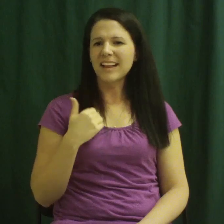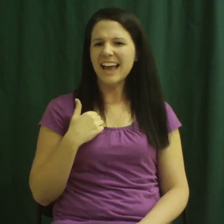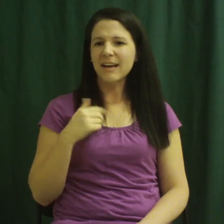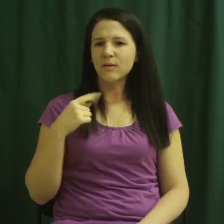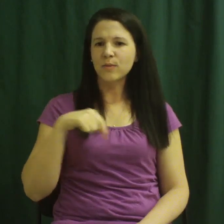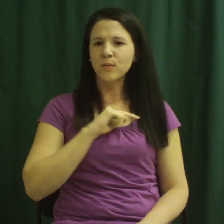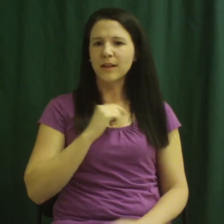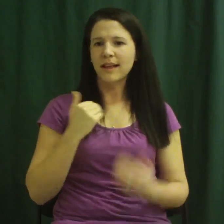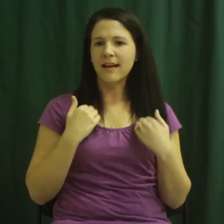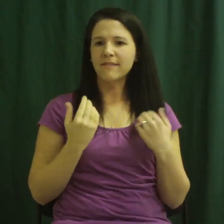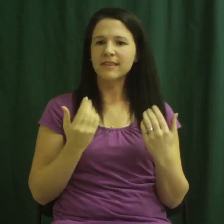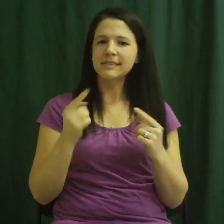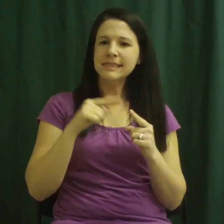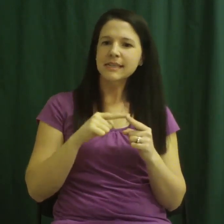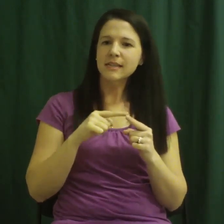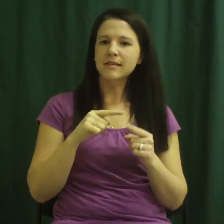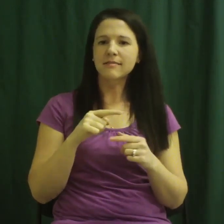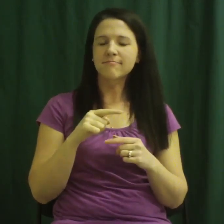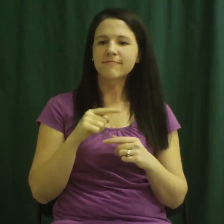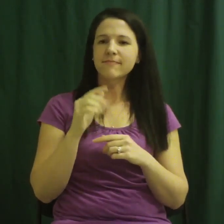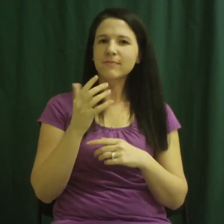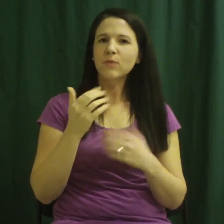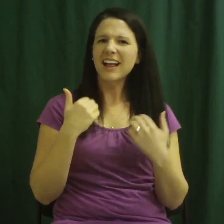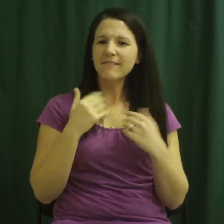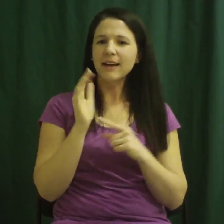of. At 5 of, we're going over it.